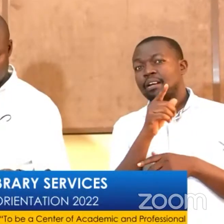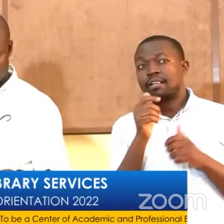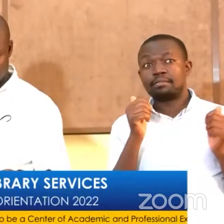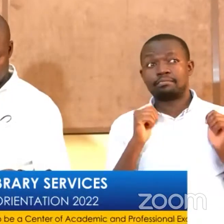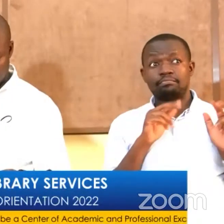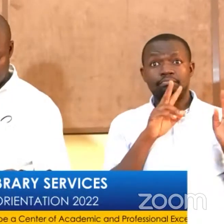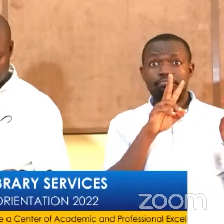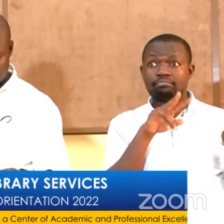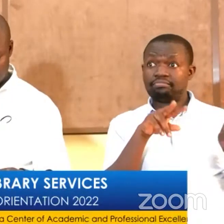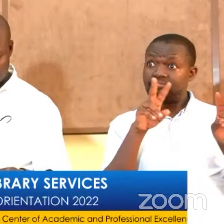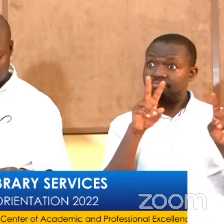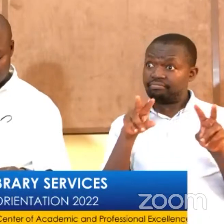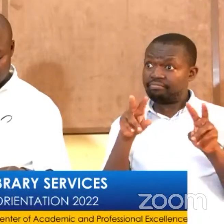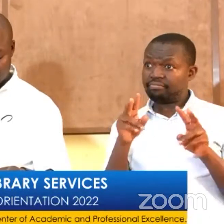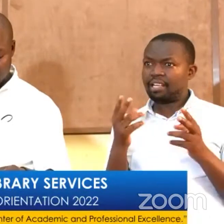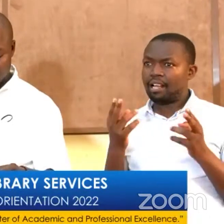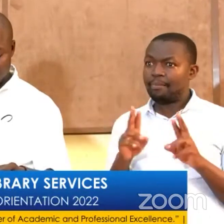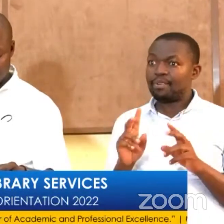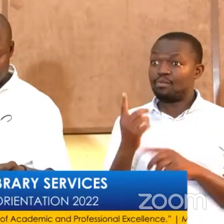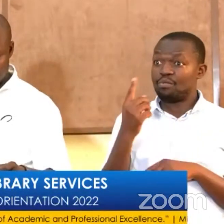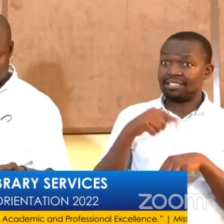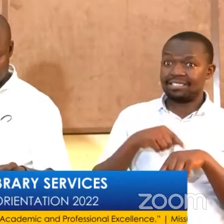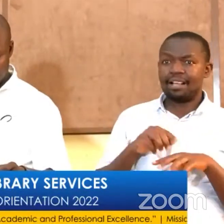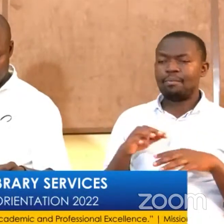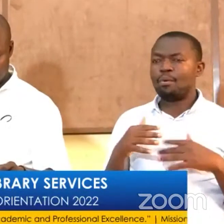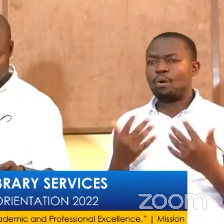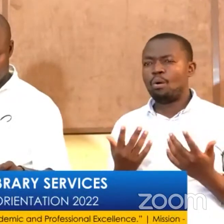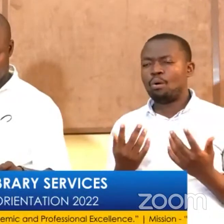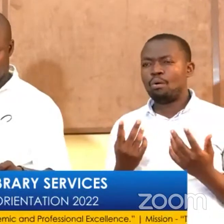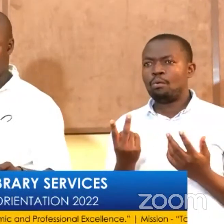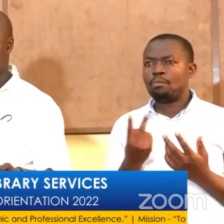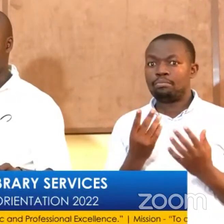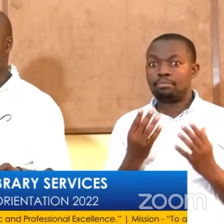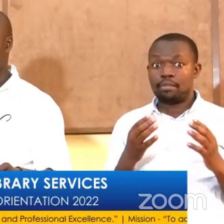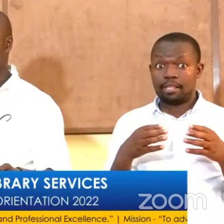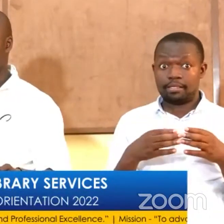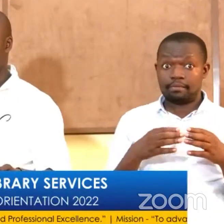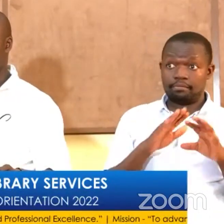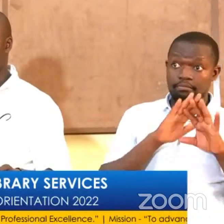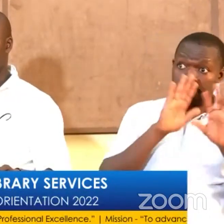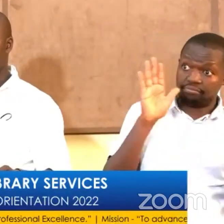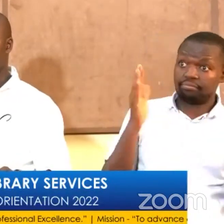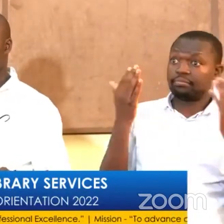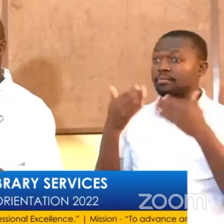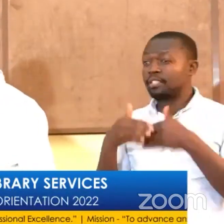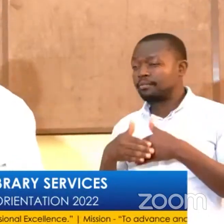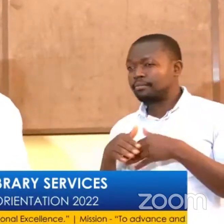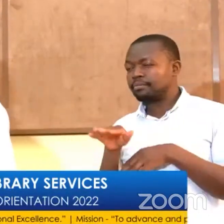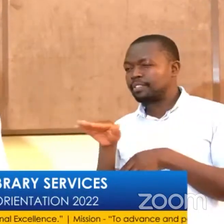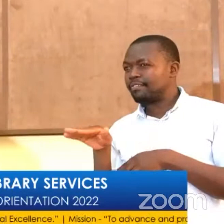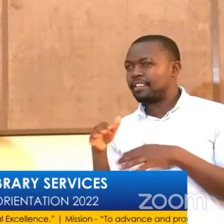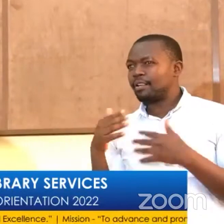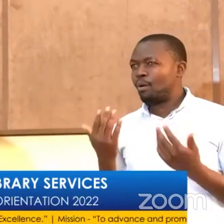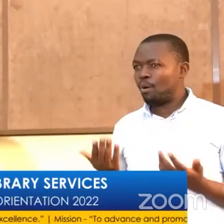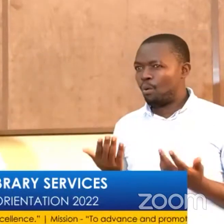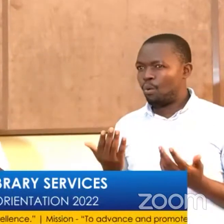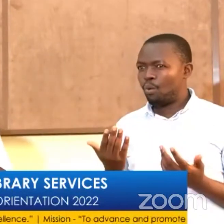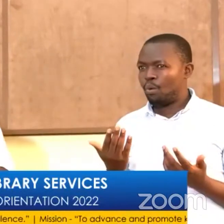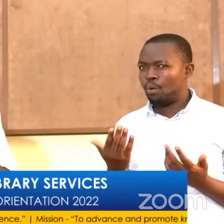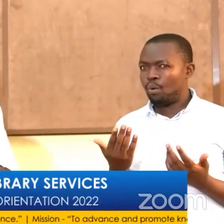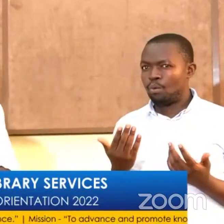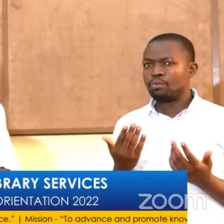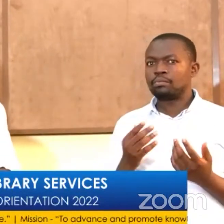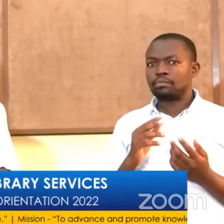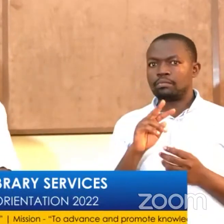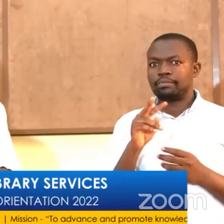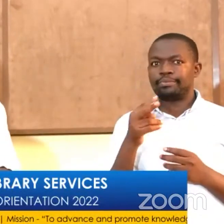place at once for both day and evening students? And this answer is a big